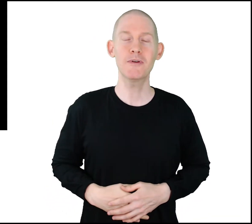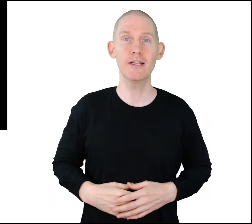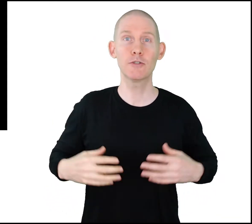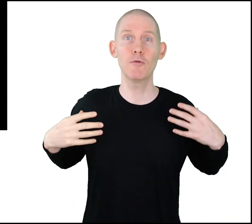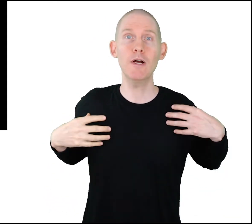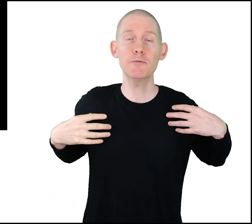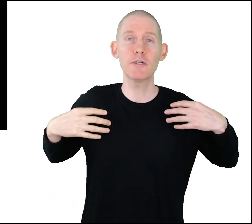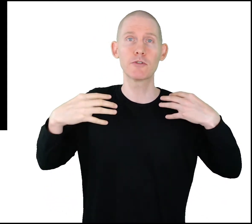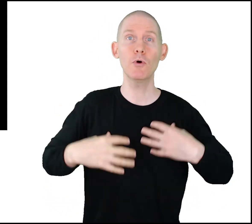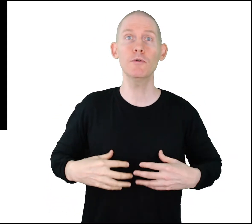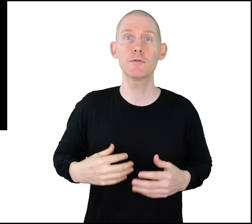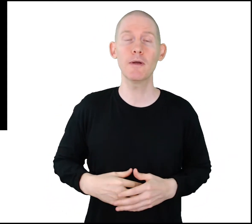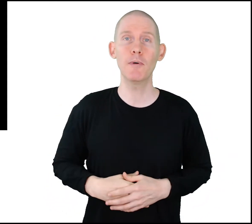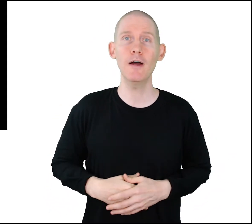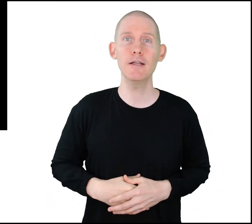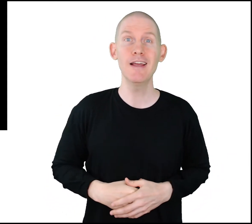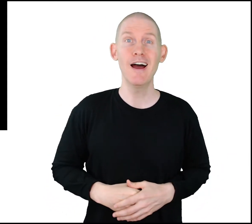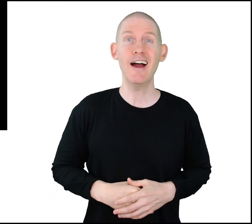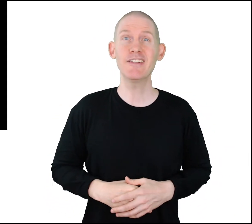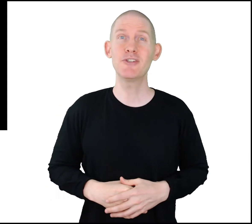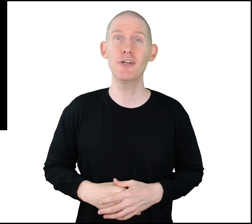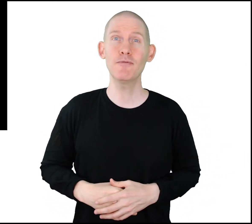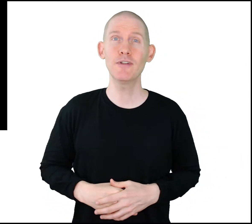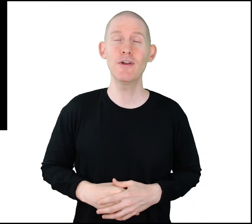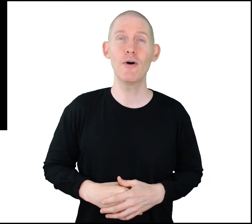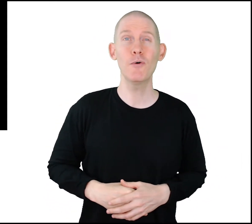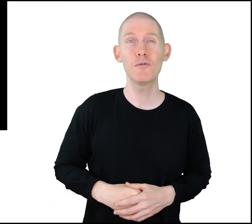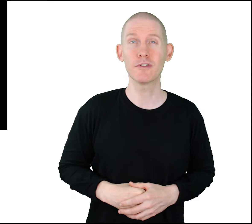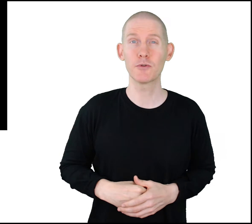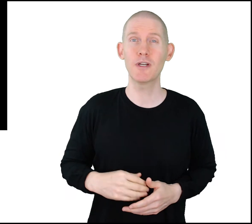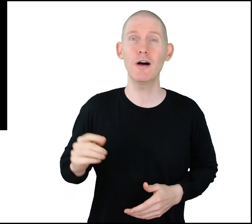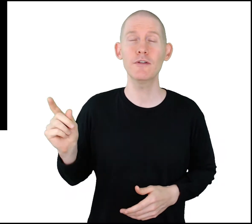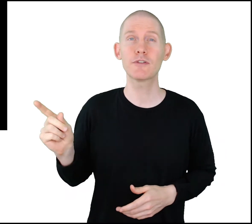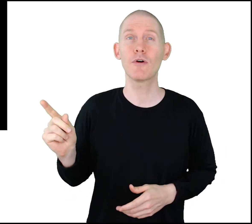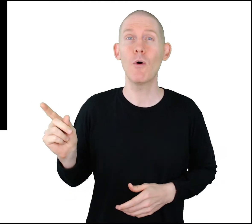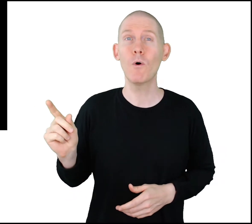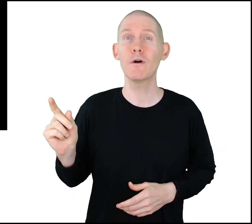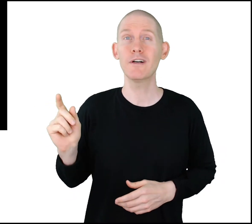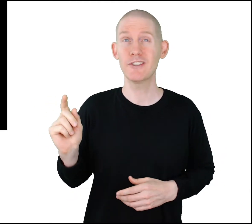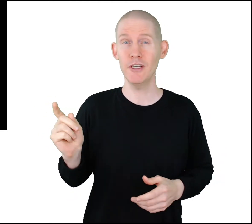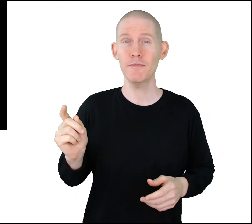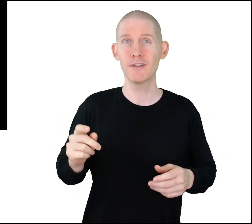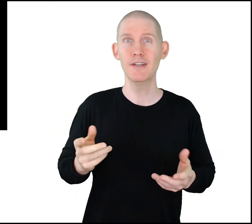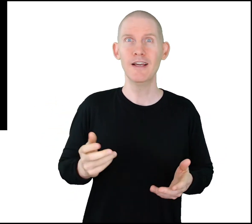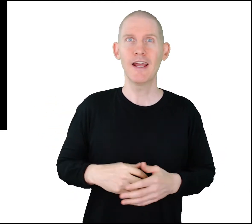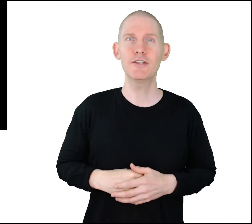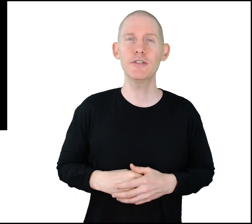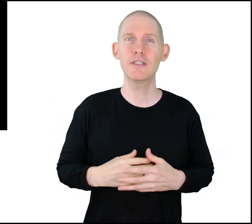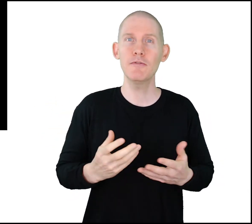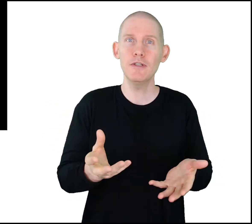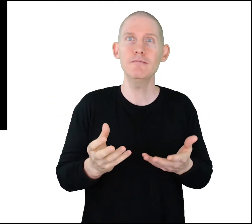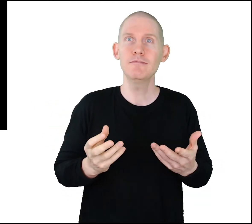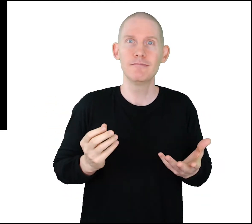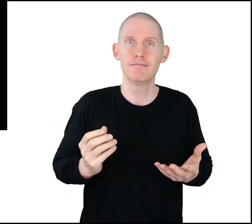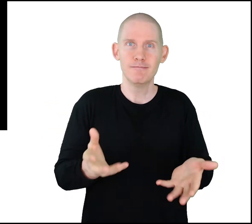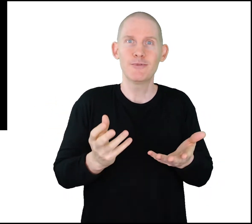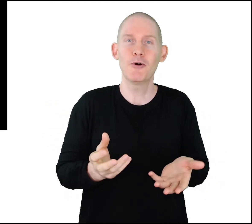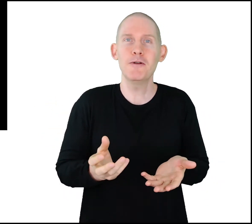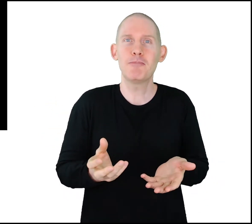Okay, so if you watch my shoulders and my body, I shifted over. So we call this the or shift. And it's just showing